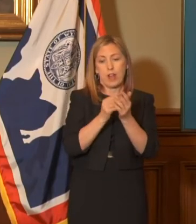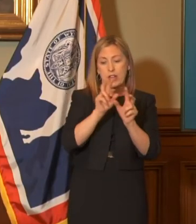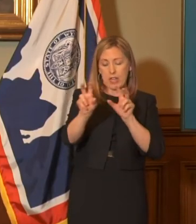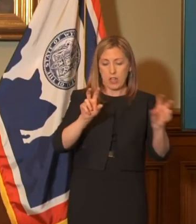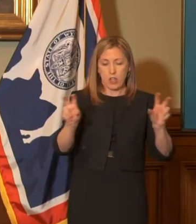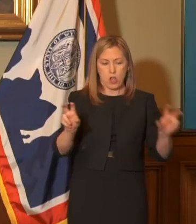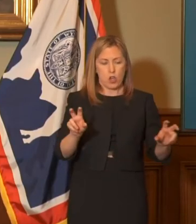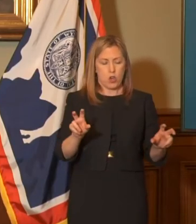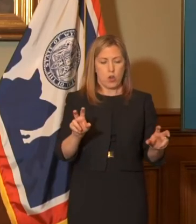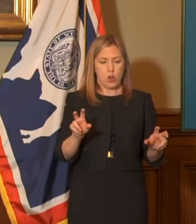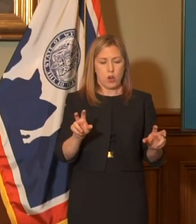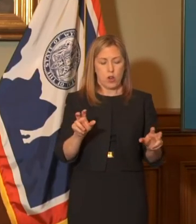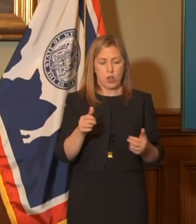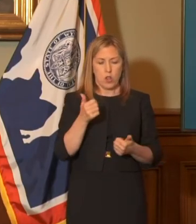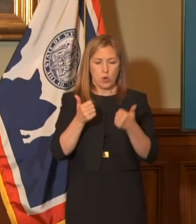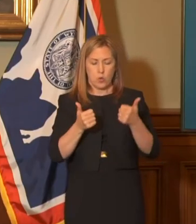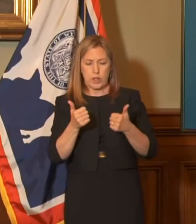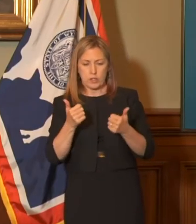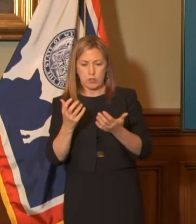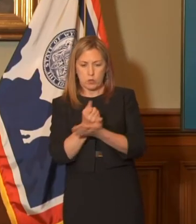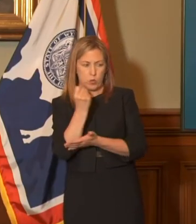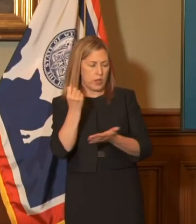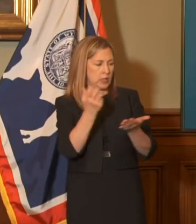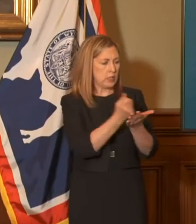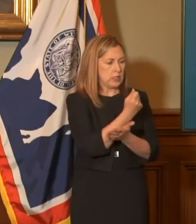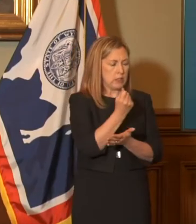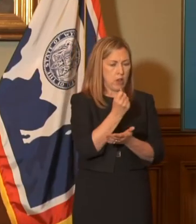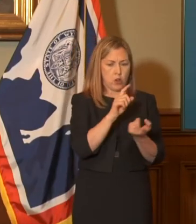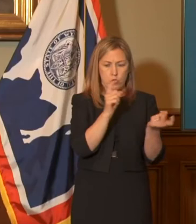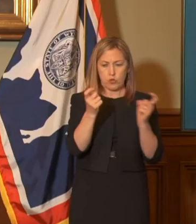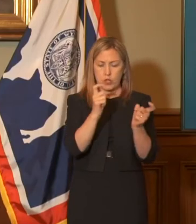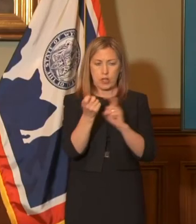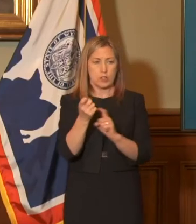side wins under changing circumstances. So I think this,